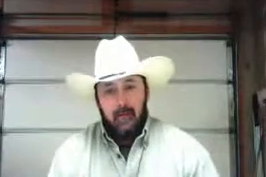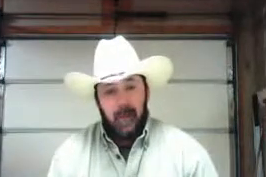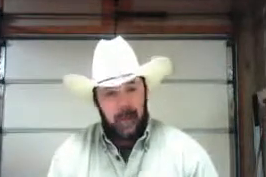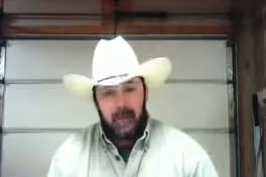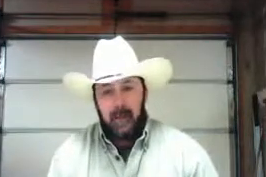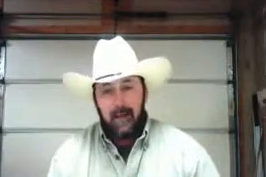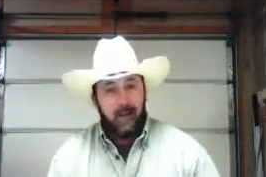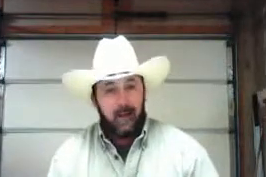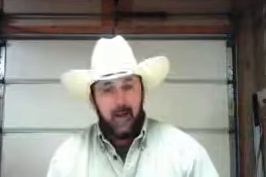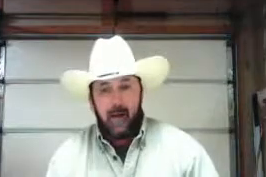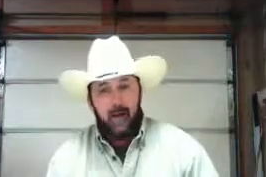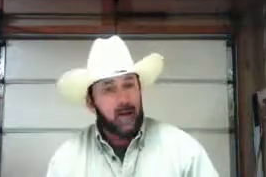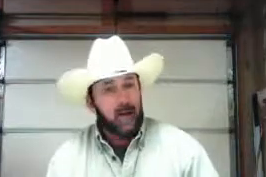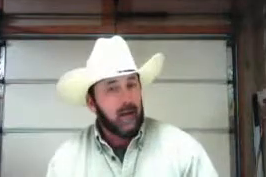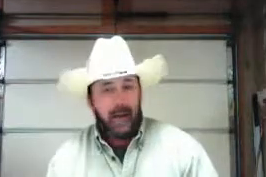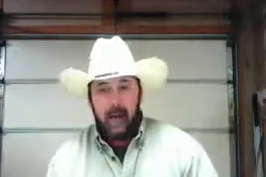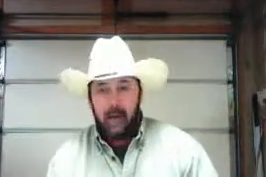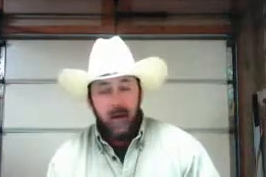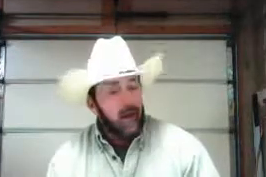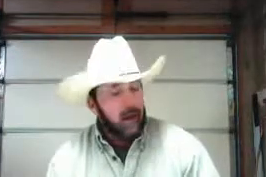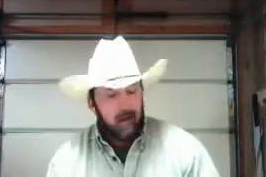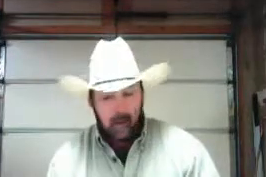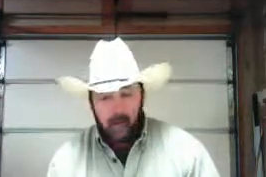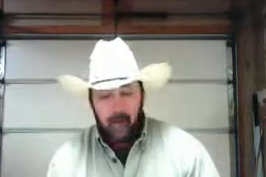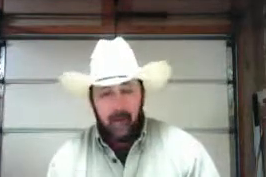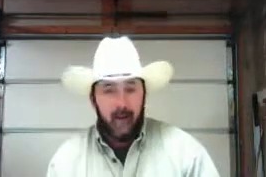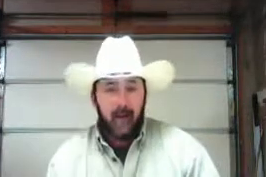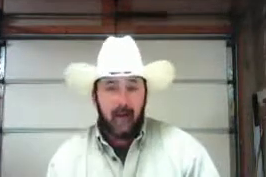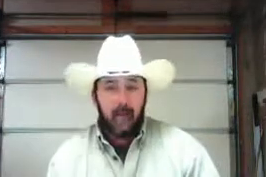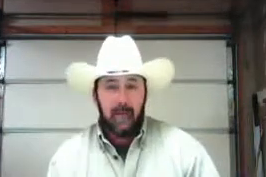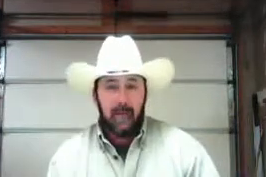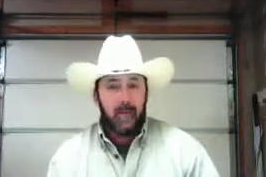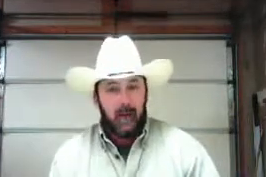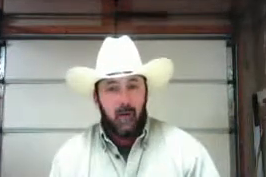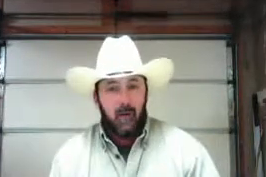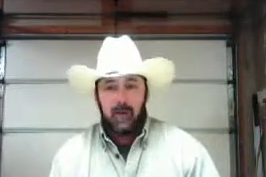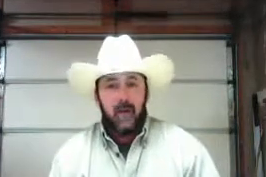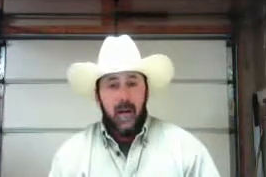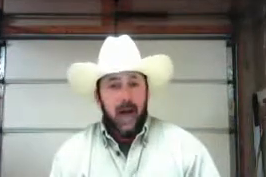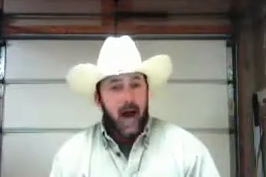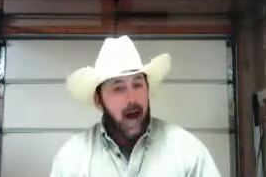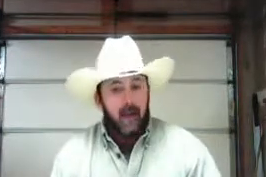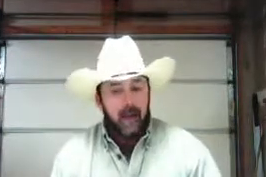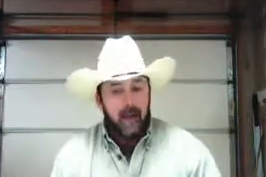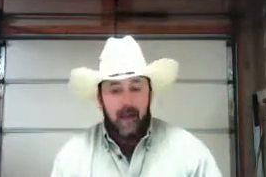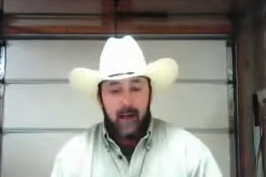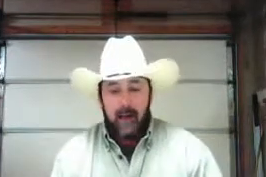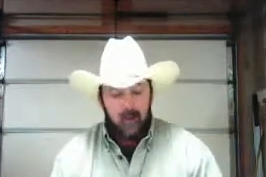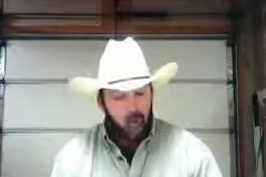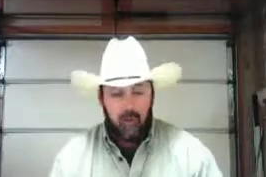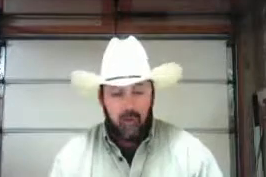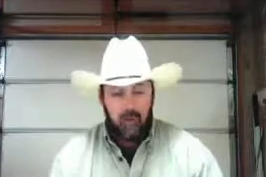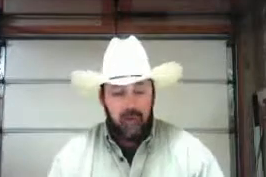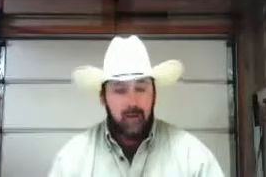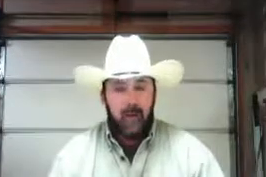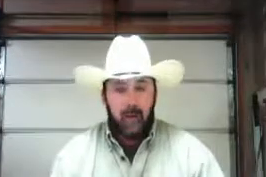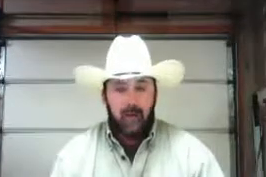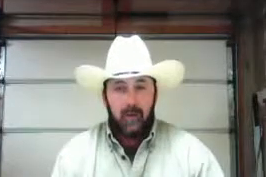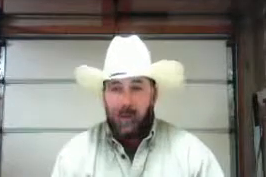But like I said, you're not going to get the name and you're not going to get the documents because I have made a sworn secrecy to this person,